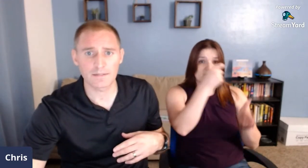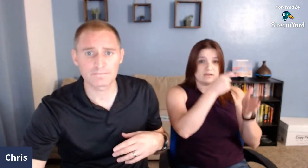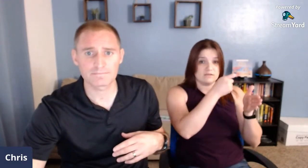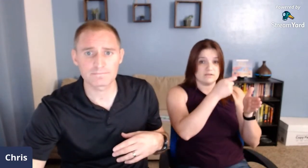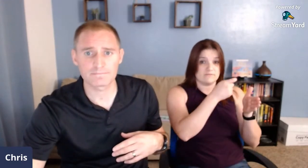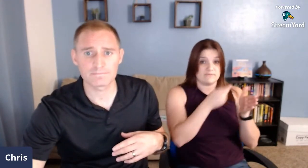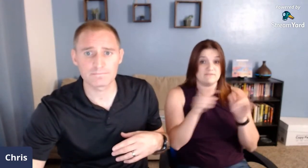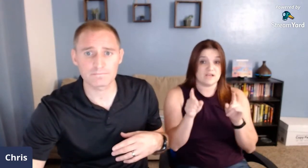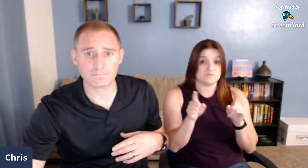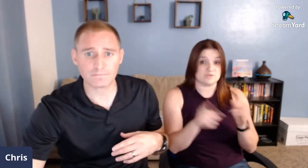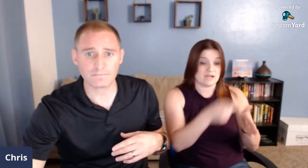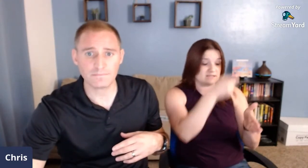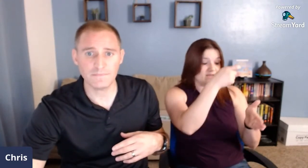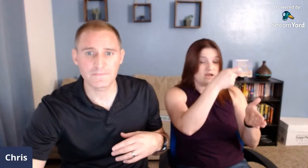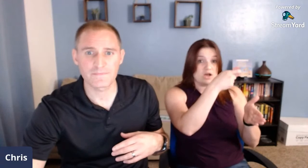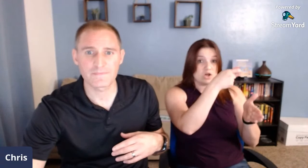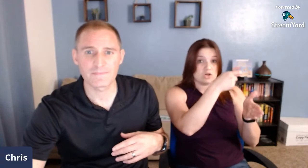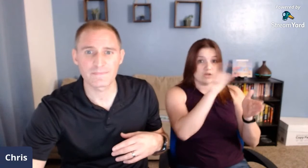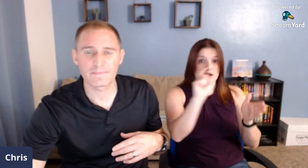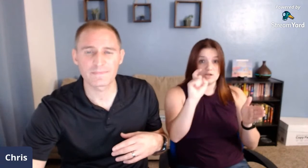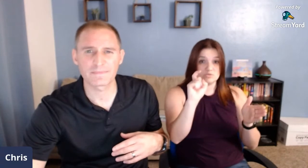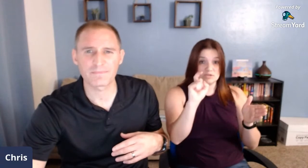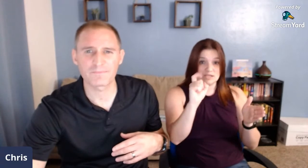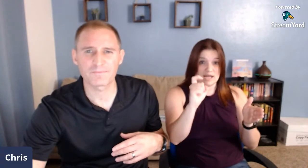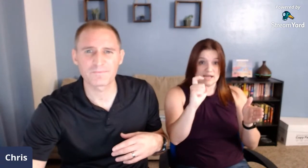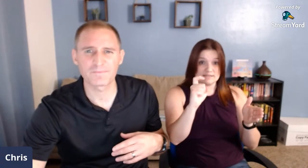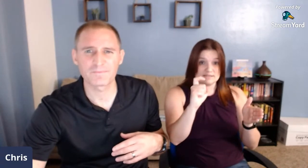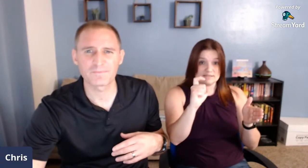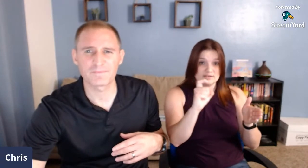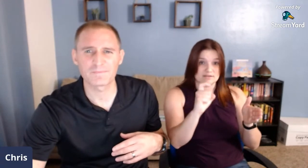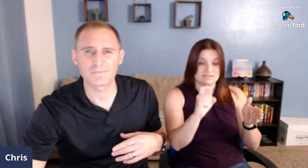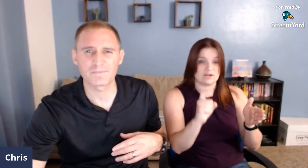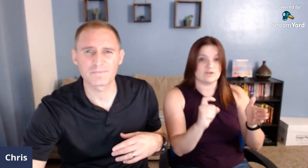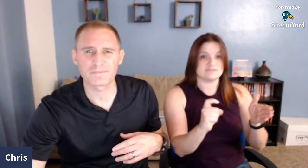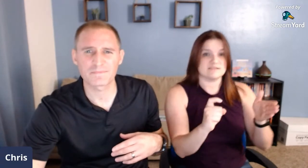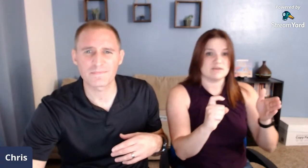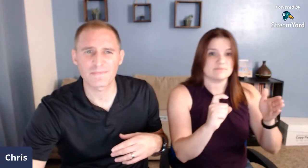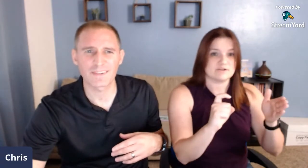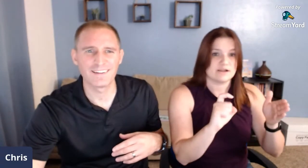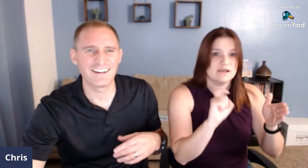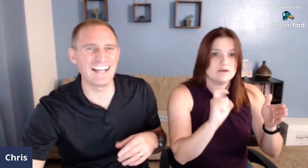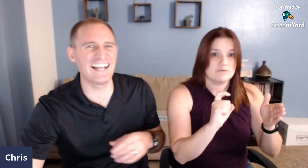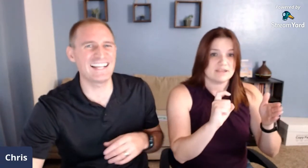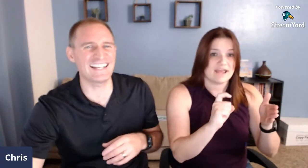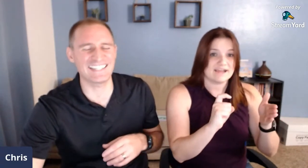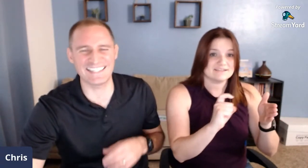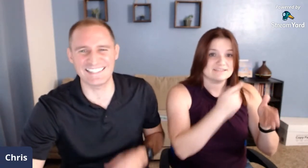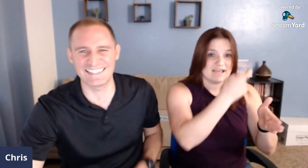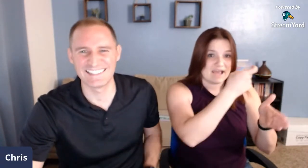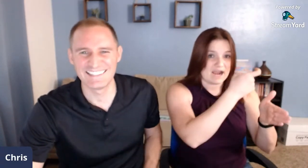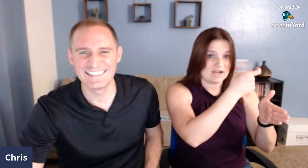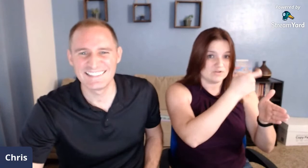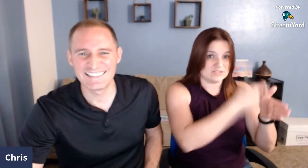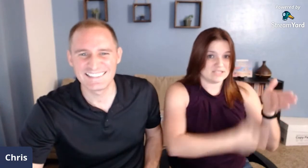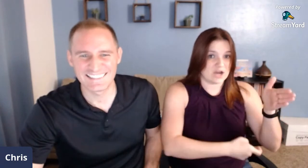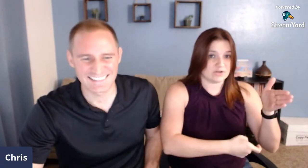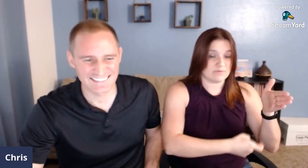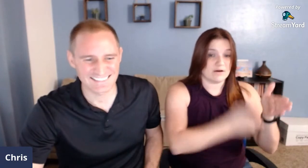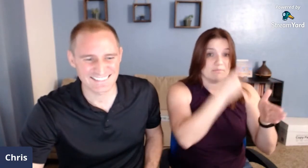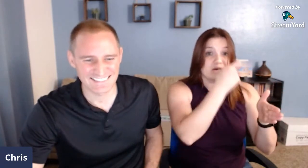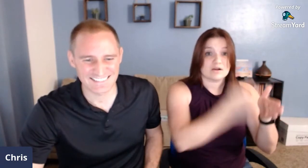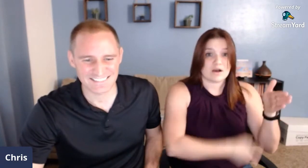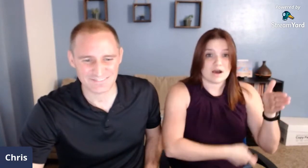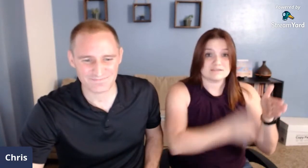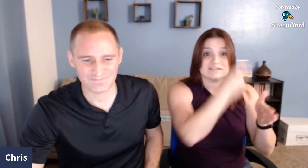So it would be, if that's what you're asking, it's with an X. It's like hard to see me, I'm sorry. With an X, and it goes down